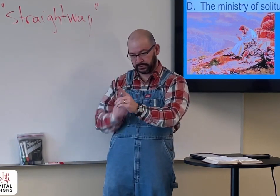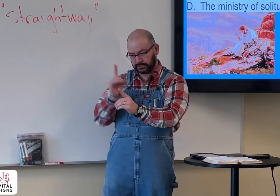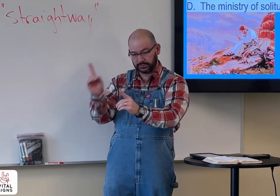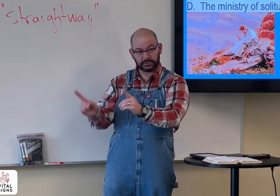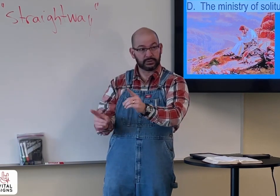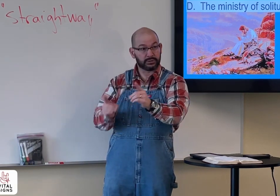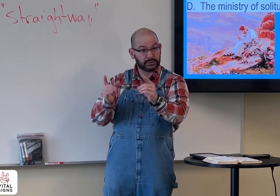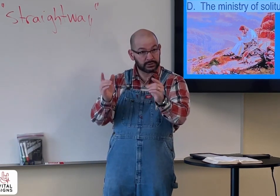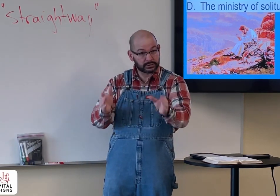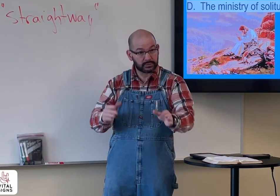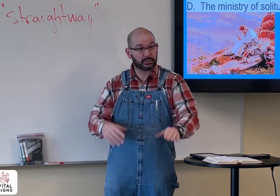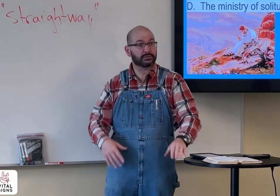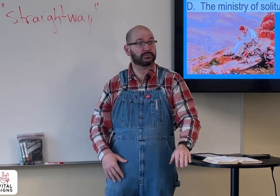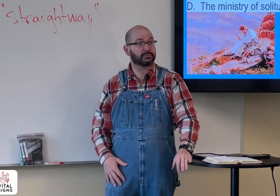Jesus and his disciples,